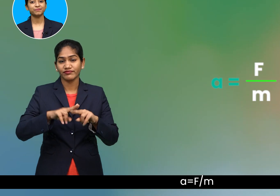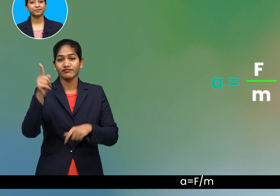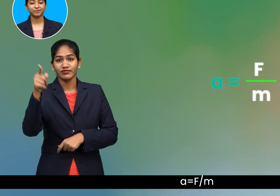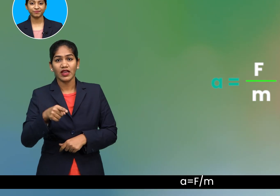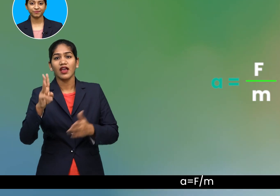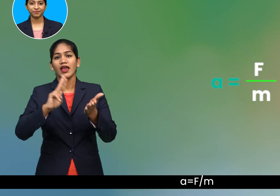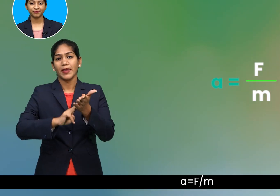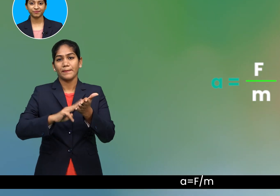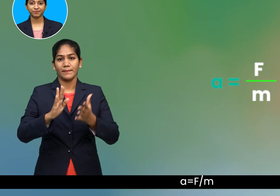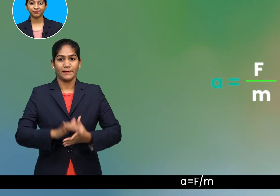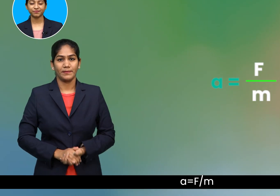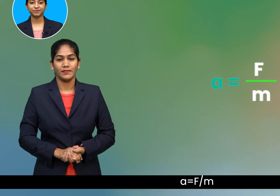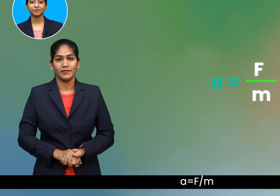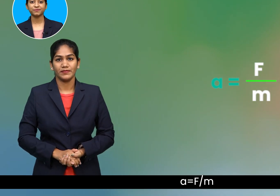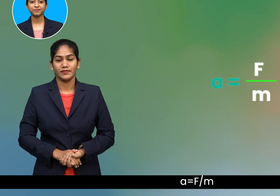m.